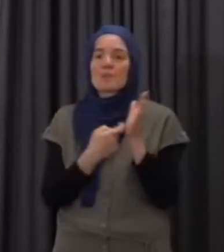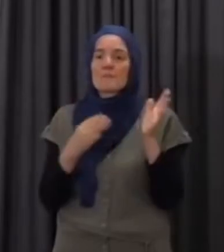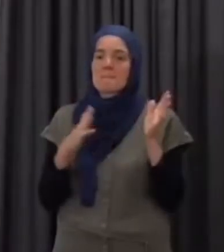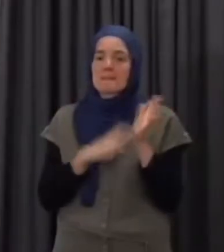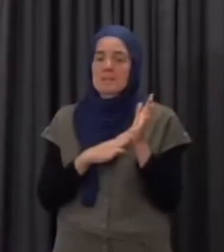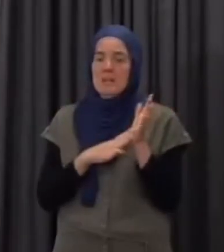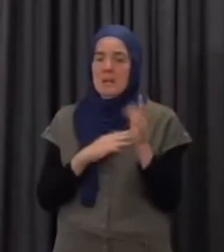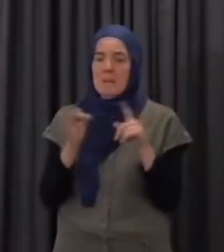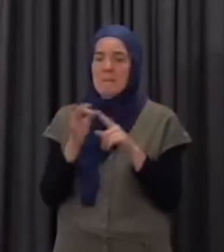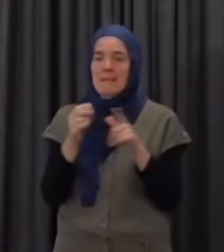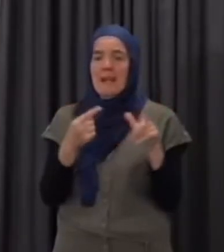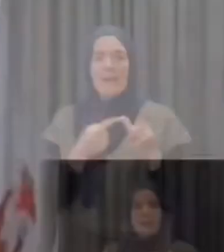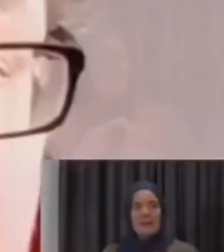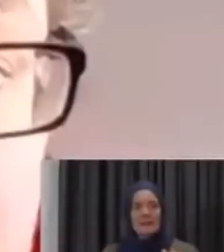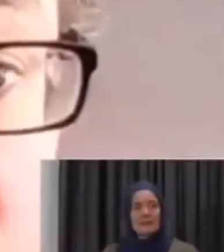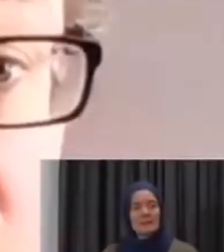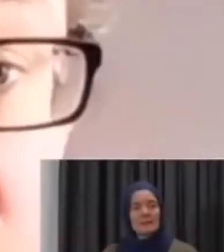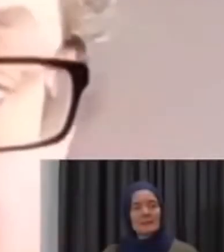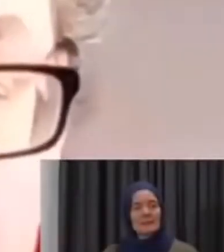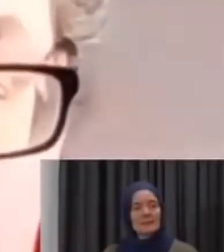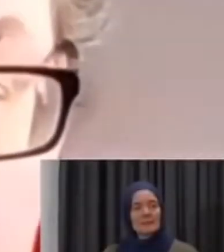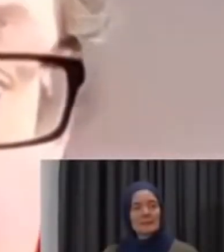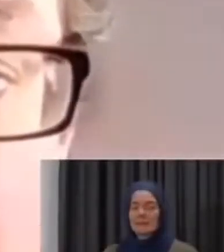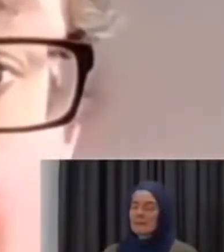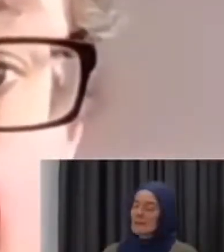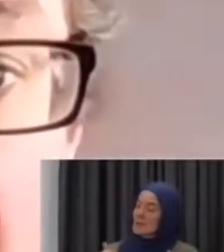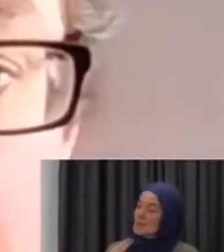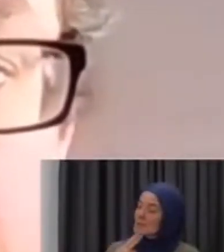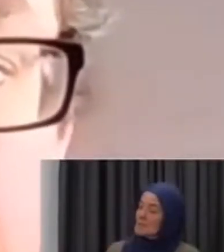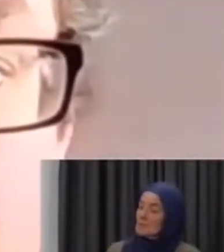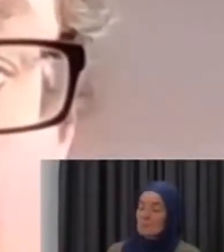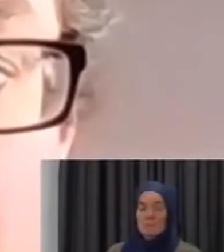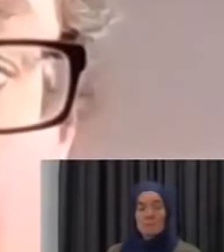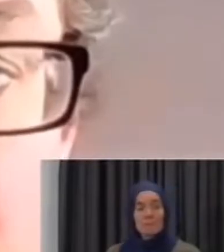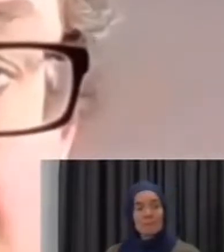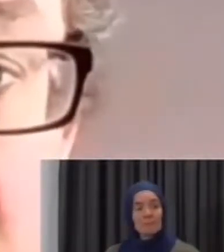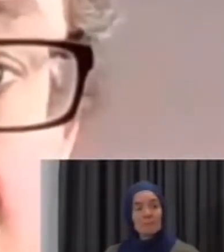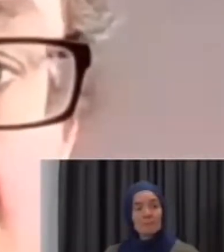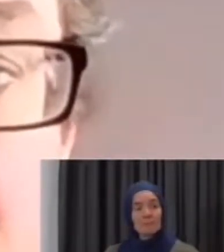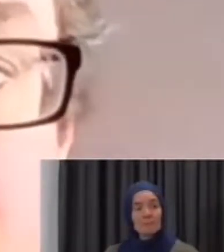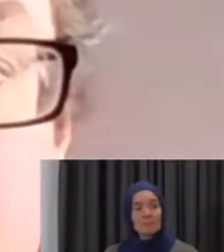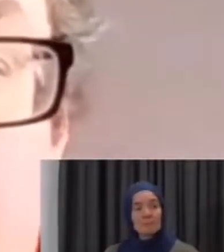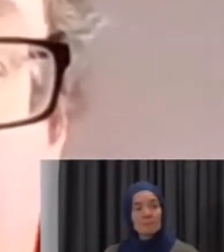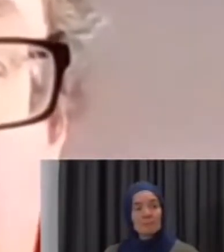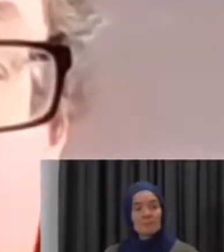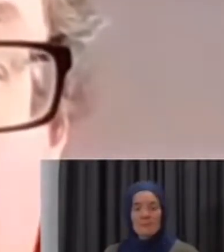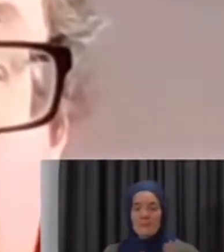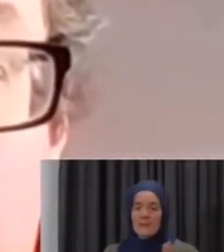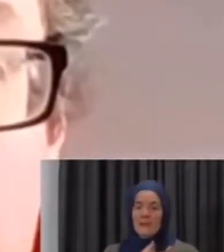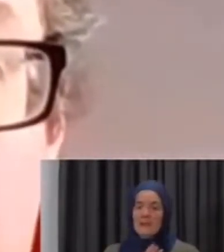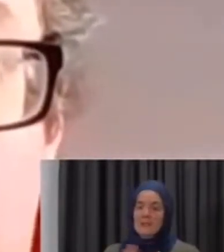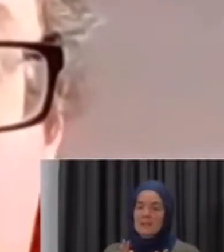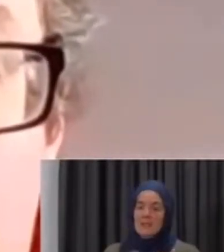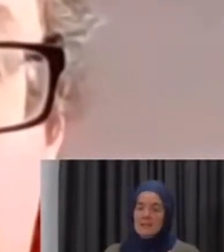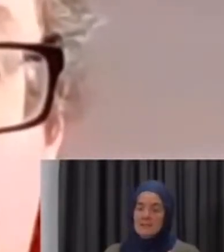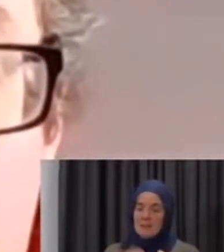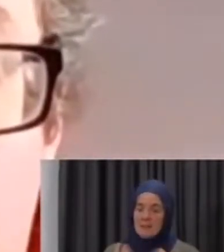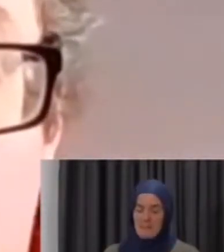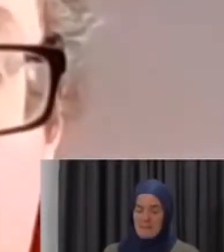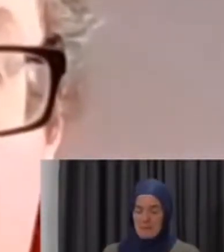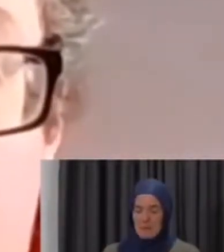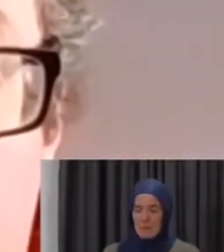PA. Rod, good afternoon. Good afternoon. Good afternoon, Dr. Goodall. The NHS has coped with the peak